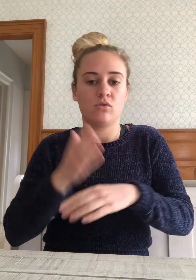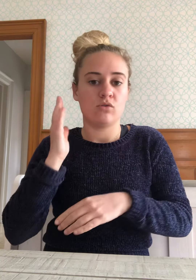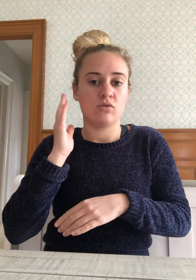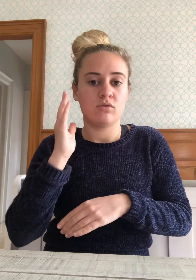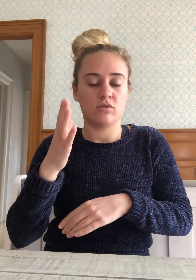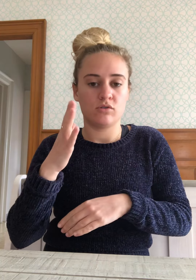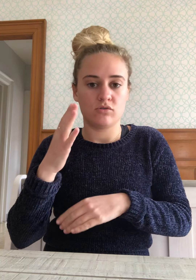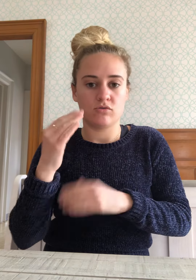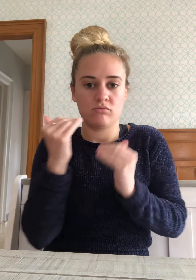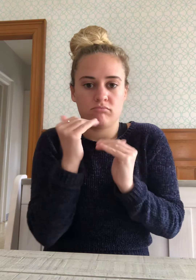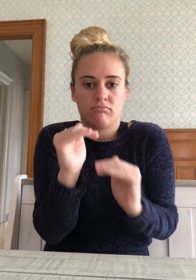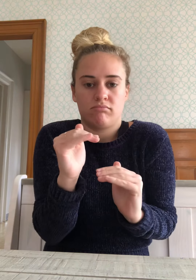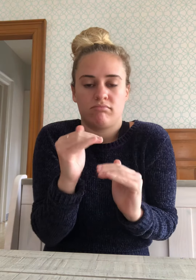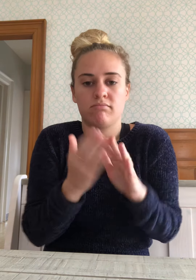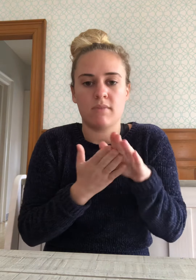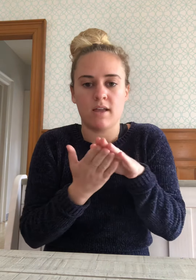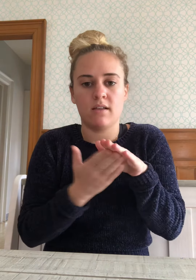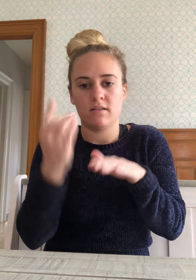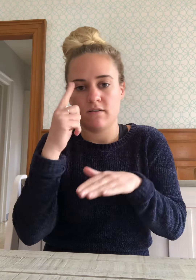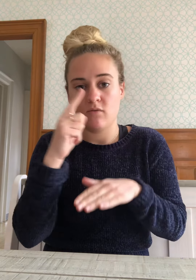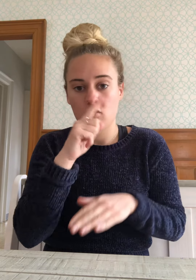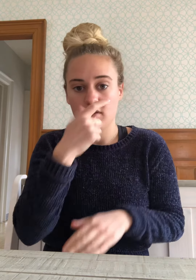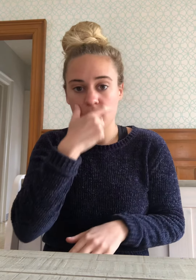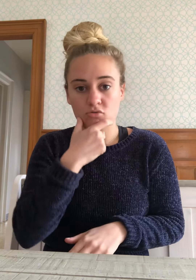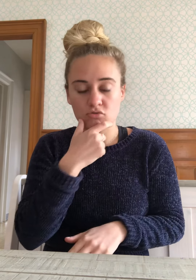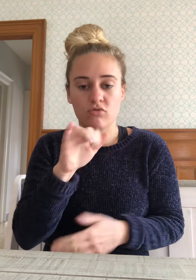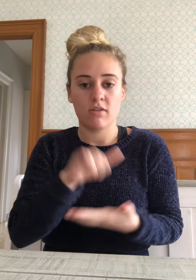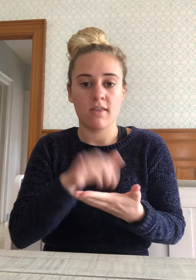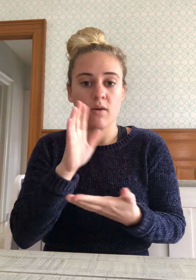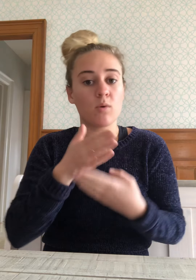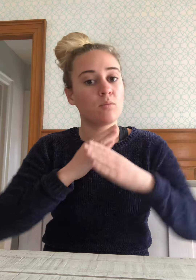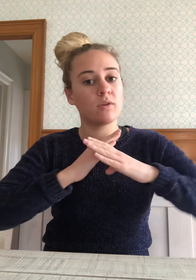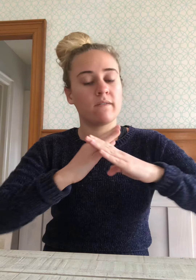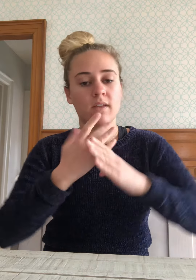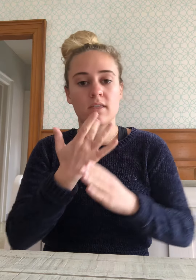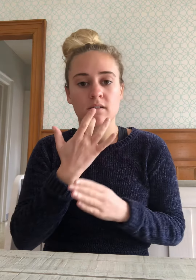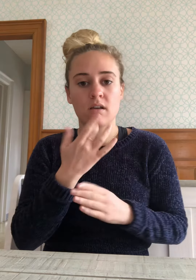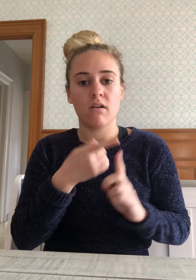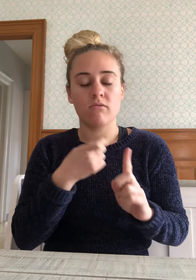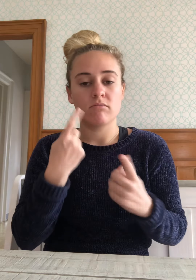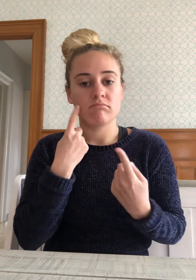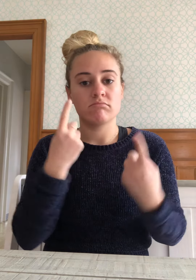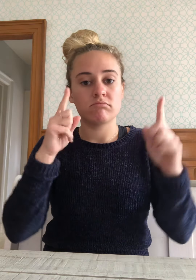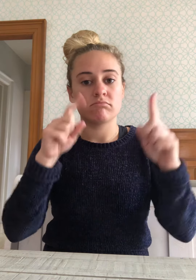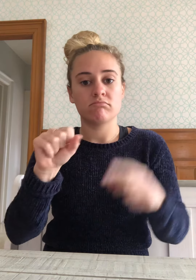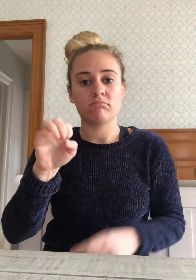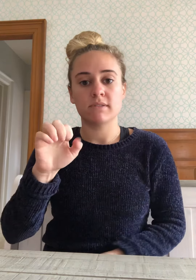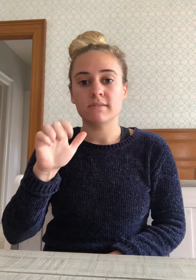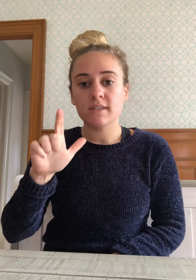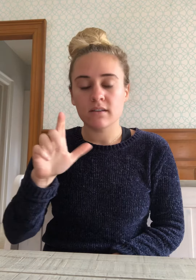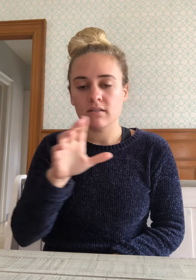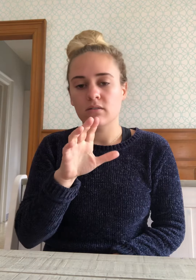palatally for the denture, that will prevent the tongue from getting that seal or insufficient tongue space. All of those